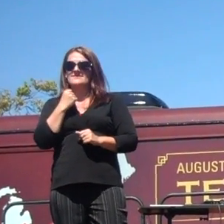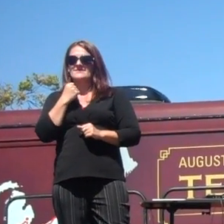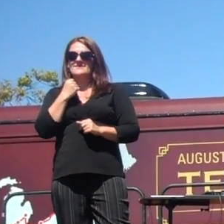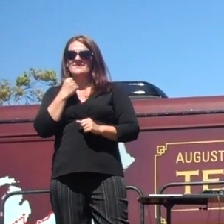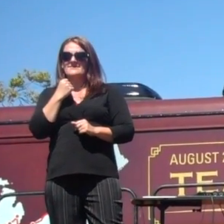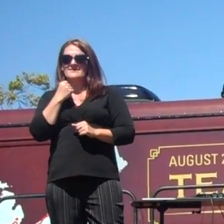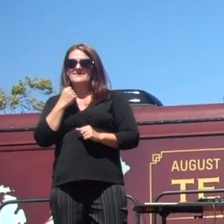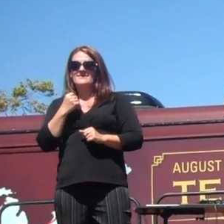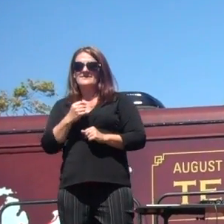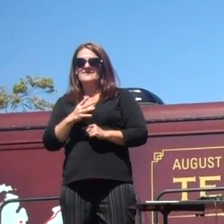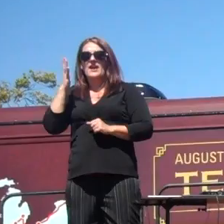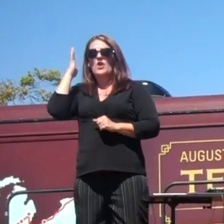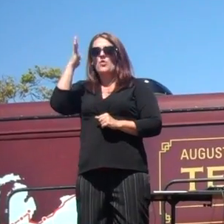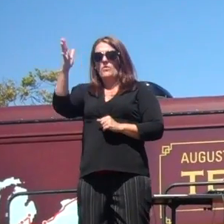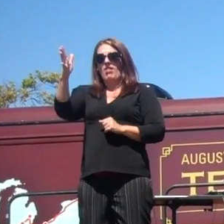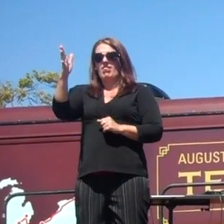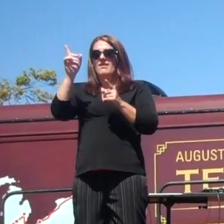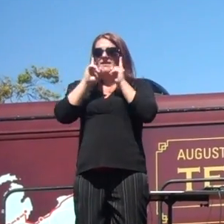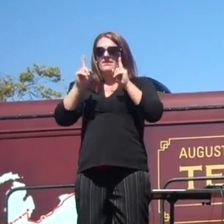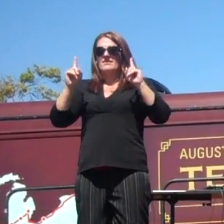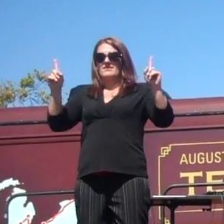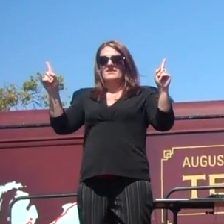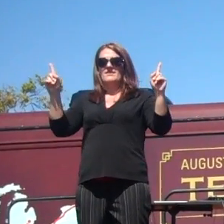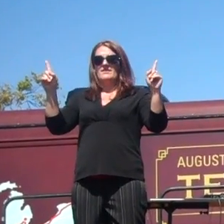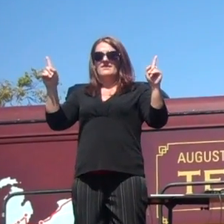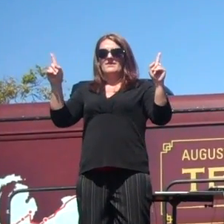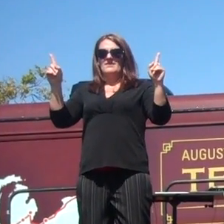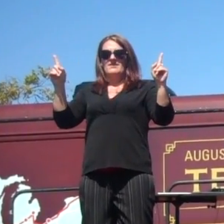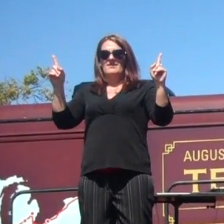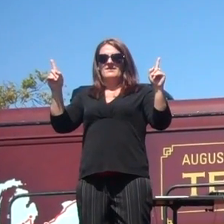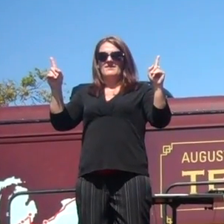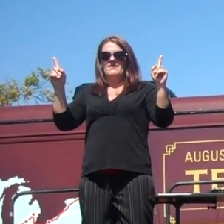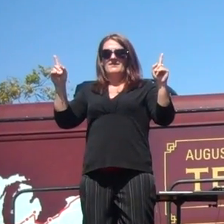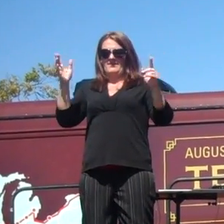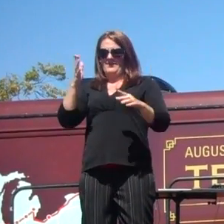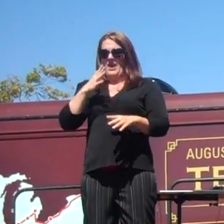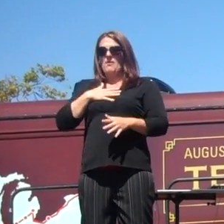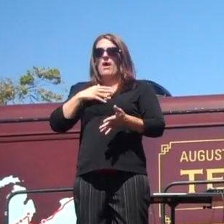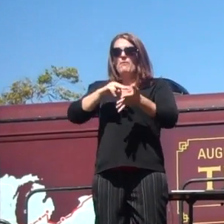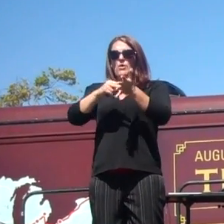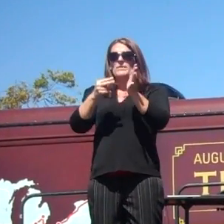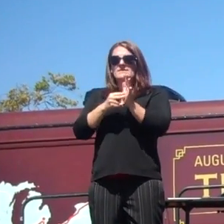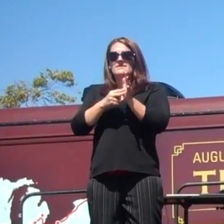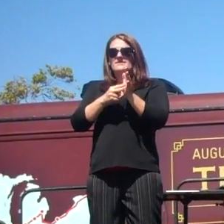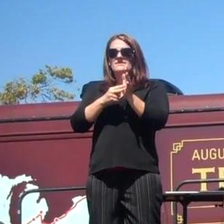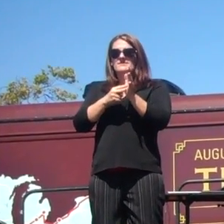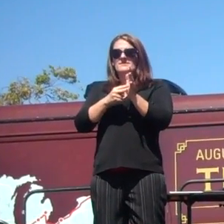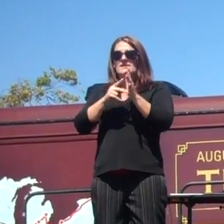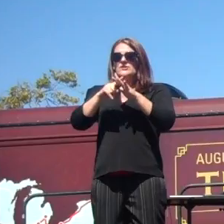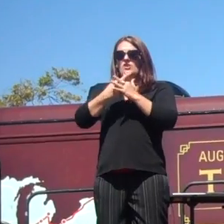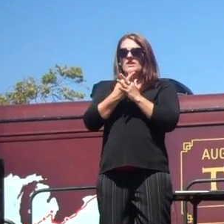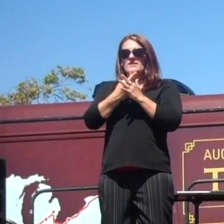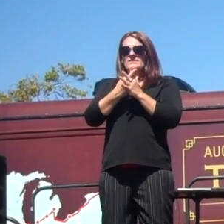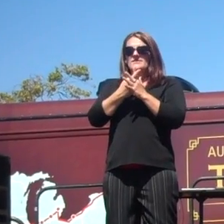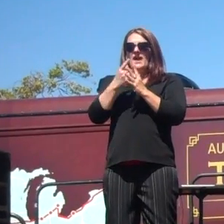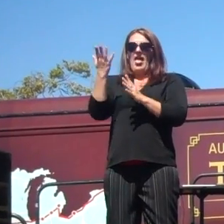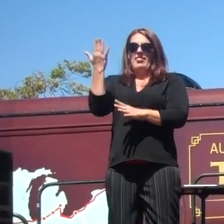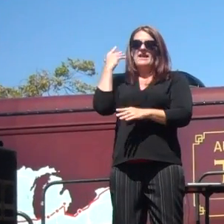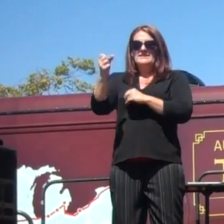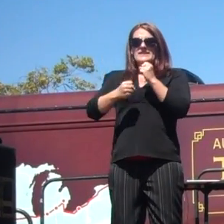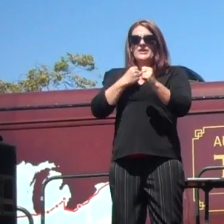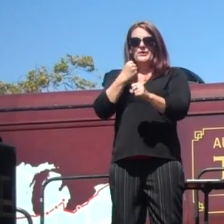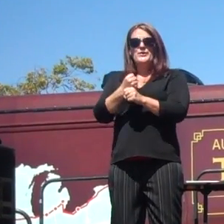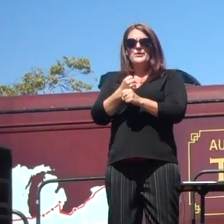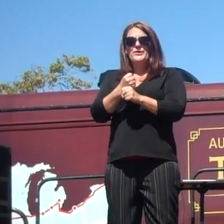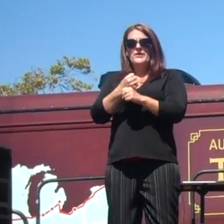Yeah! And we're going to accomplish the purpose that I set out to do in 2010, and that is make sure that